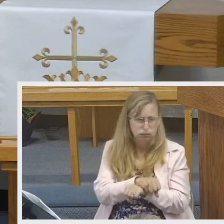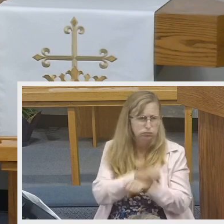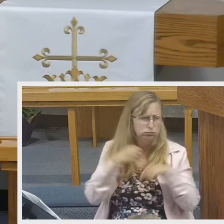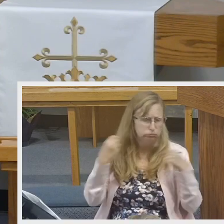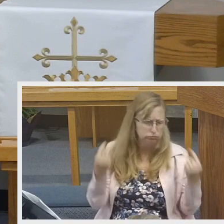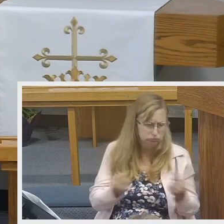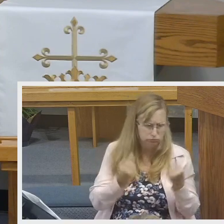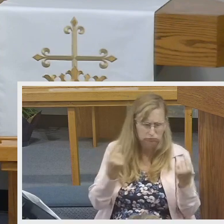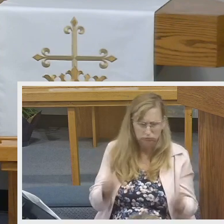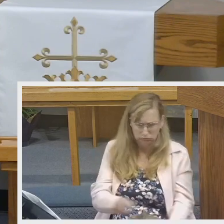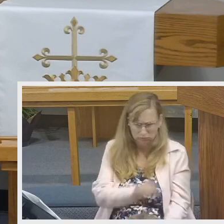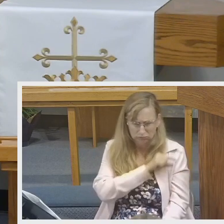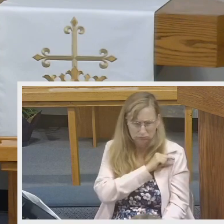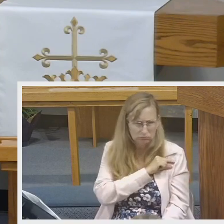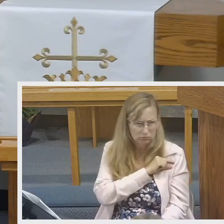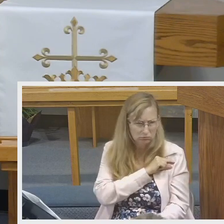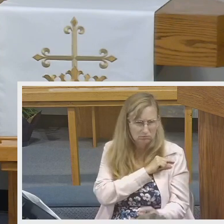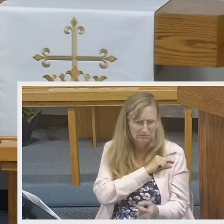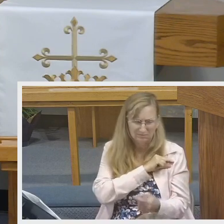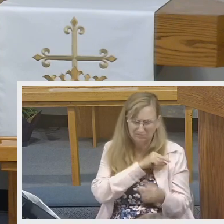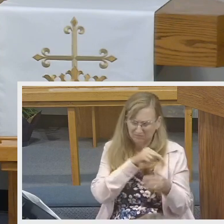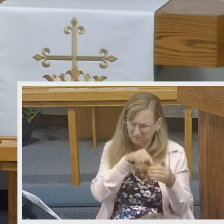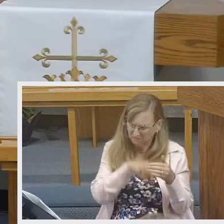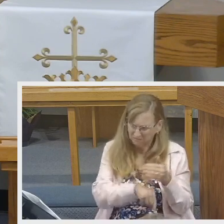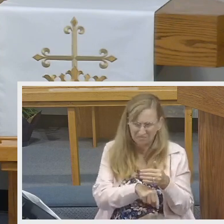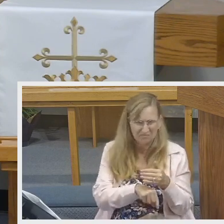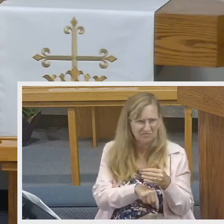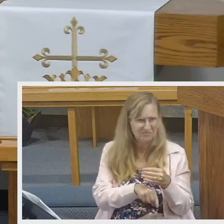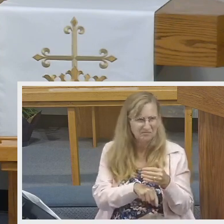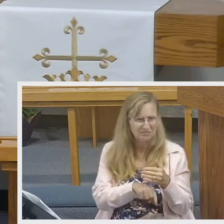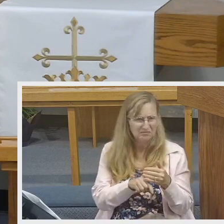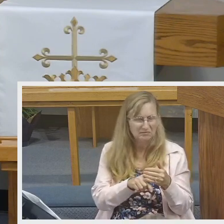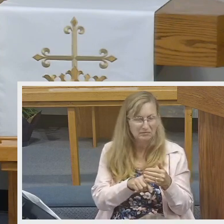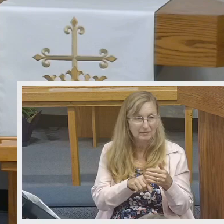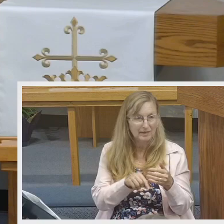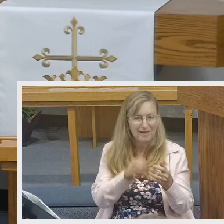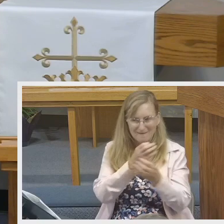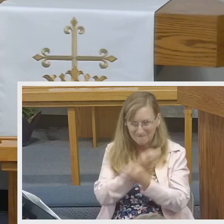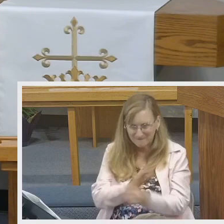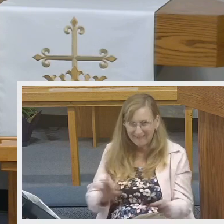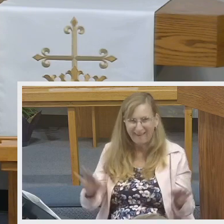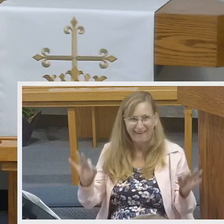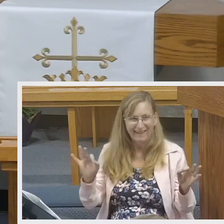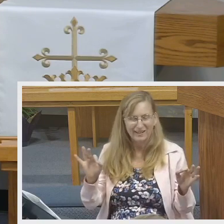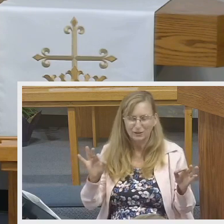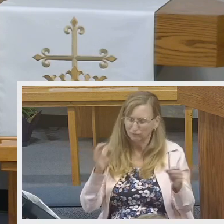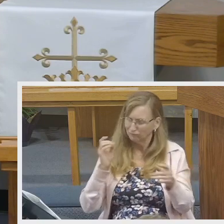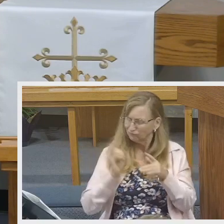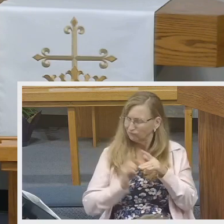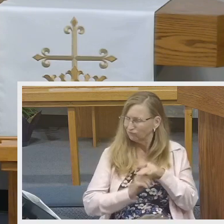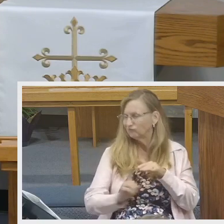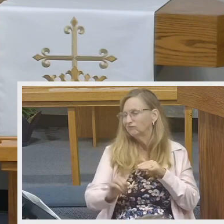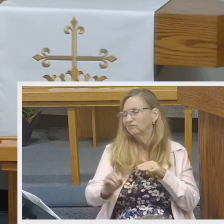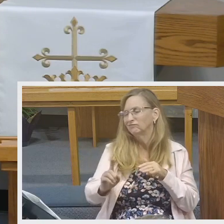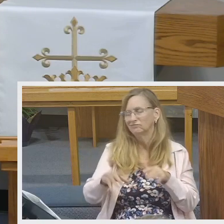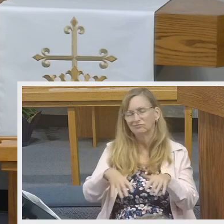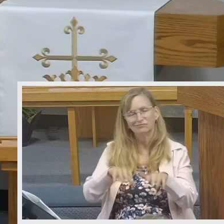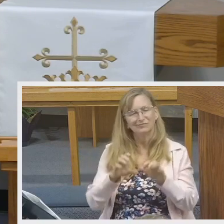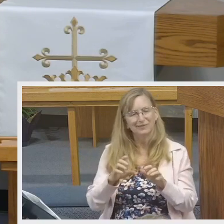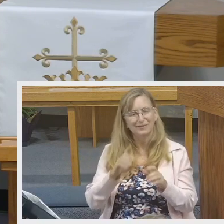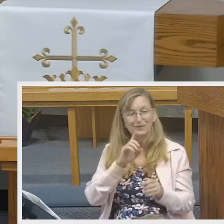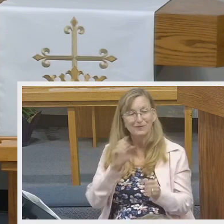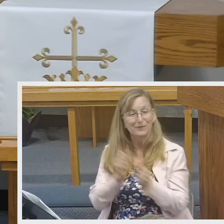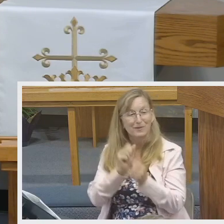guilt that doomed us. He's broken free. He's walked out of that grave with a